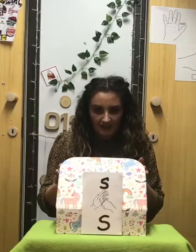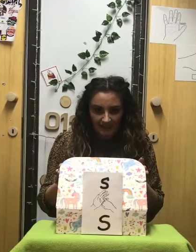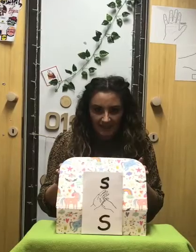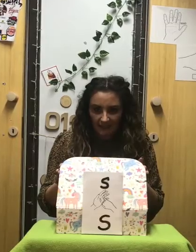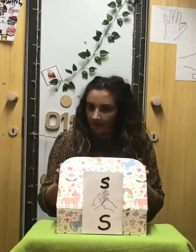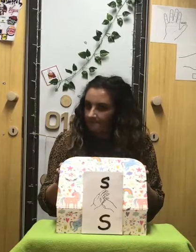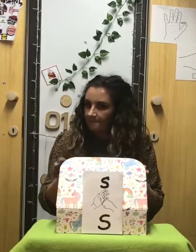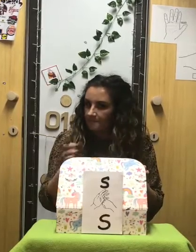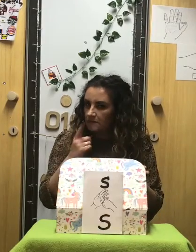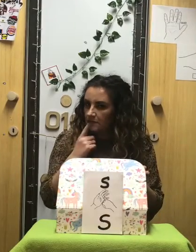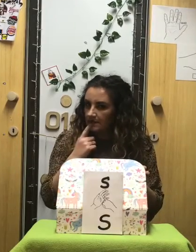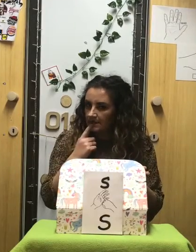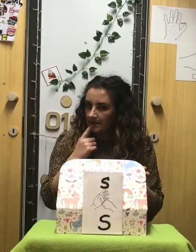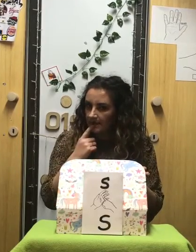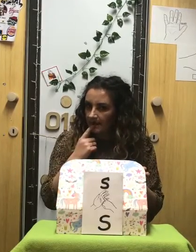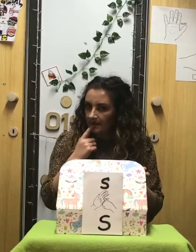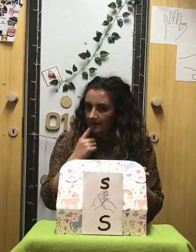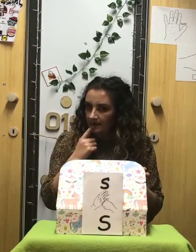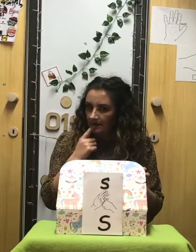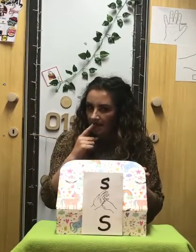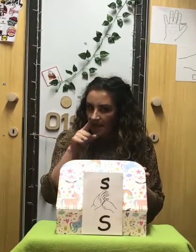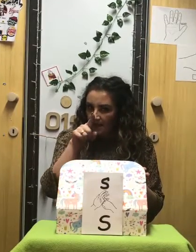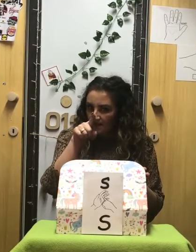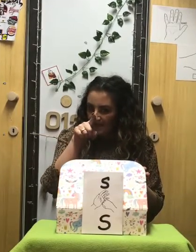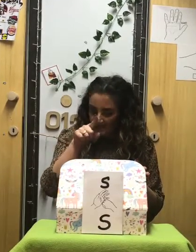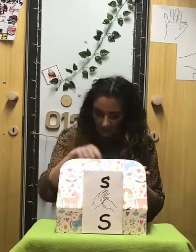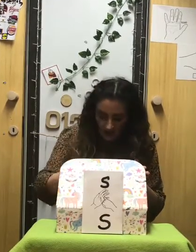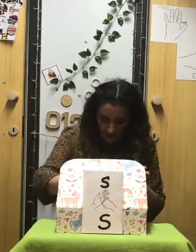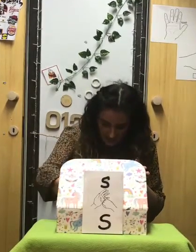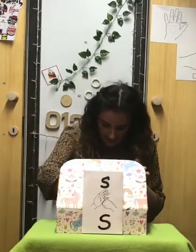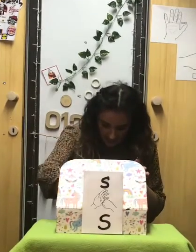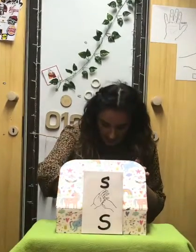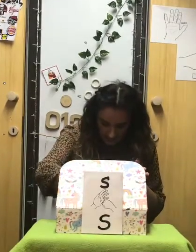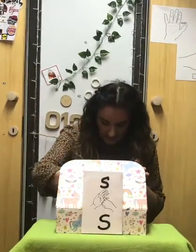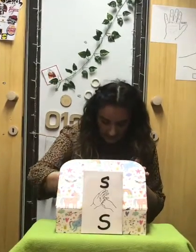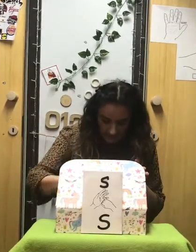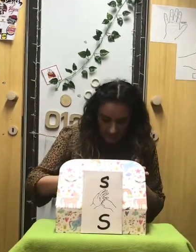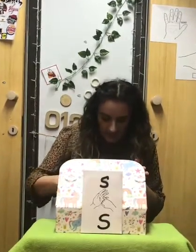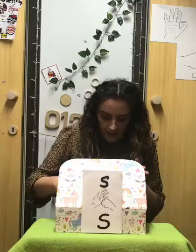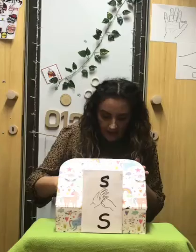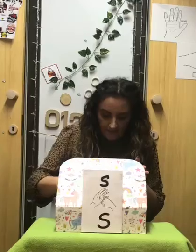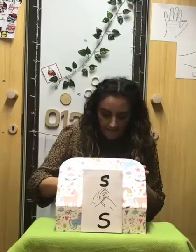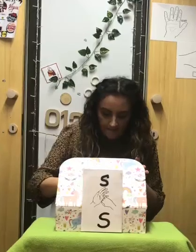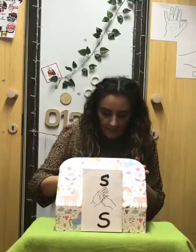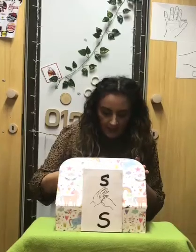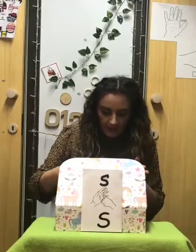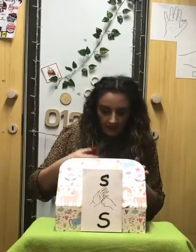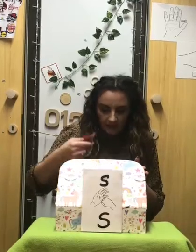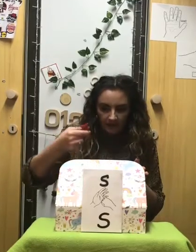cutting. What could it be? That's right, it's some